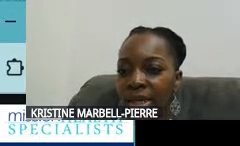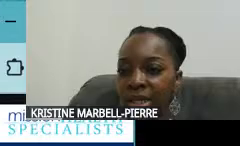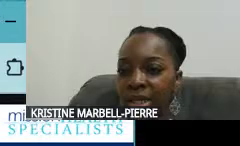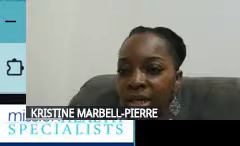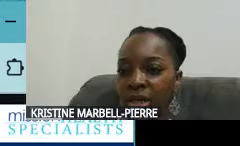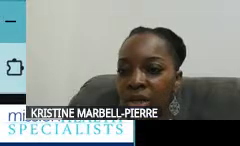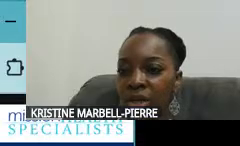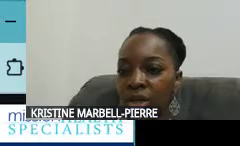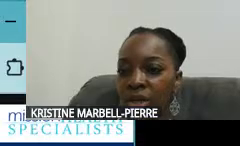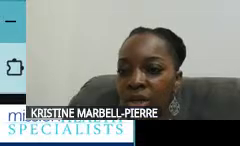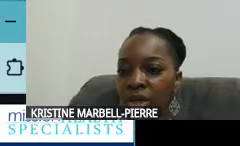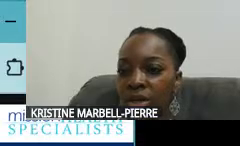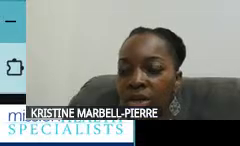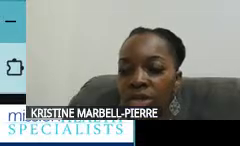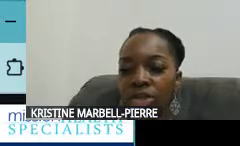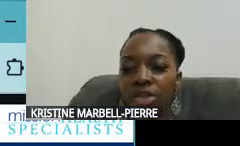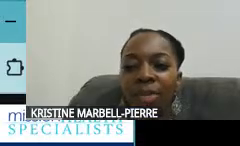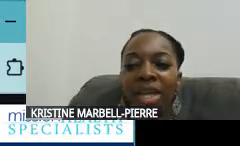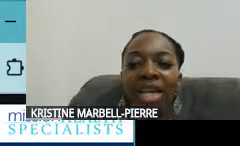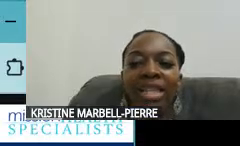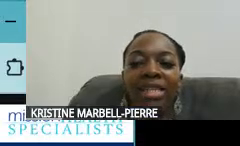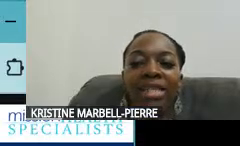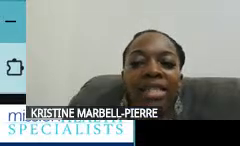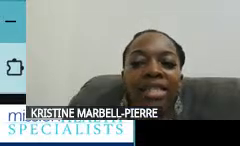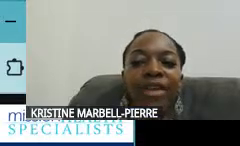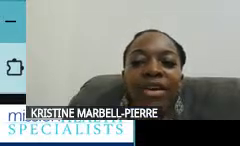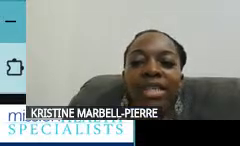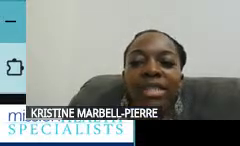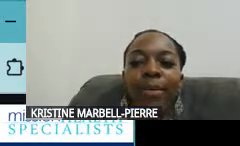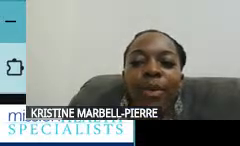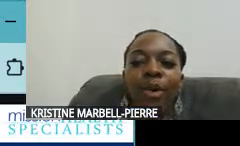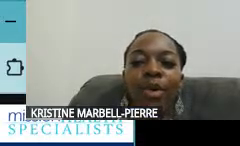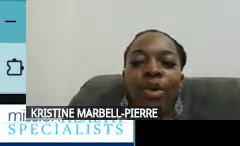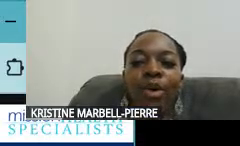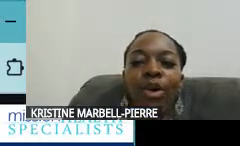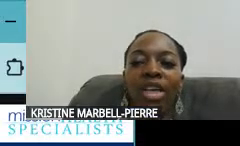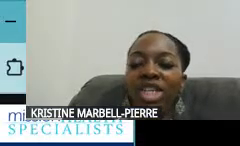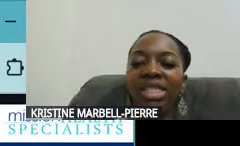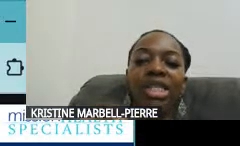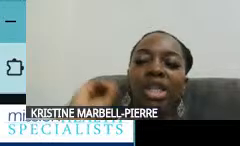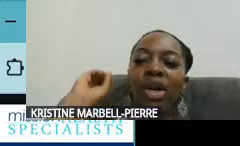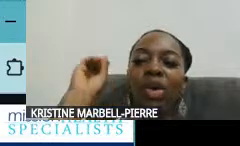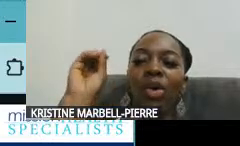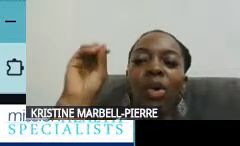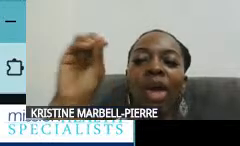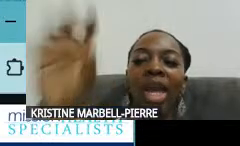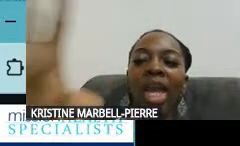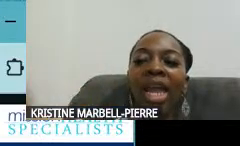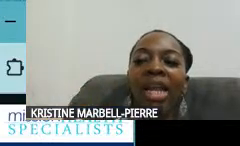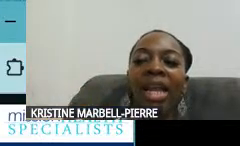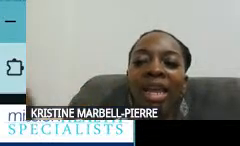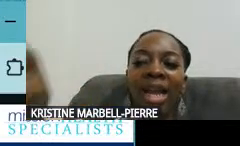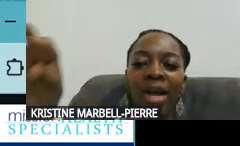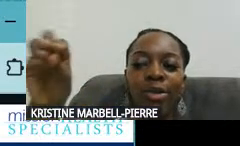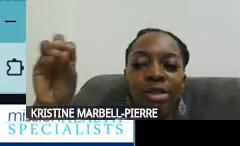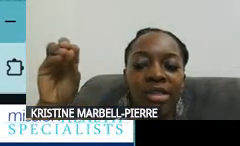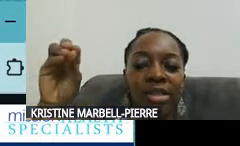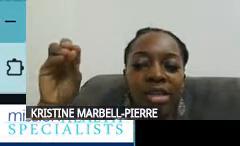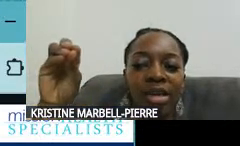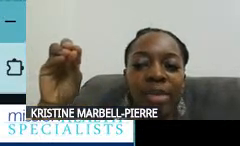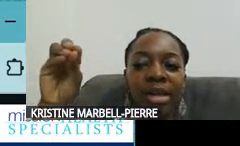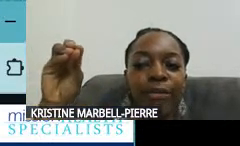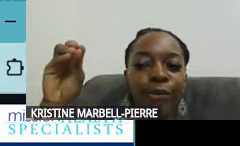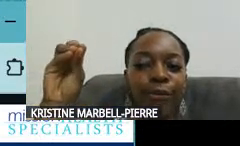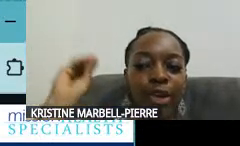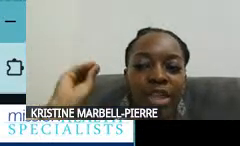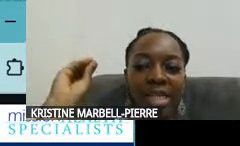play. So something like this, it's a very simple, it's just a circle going in and out.